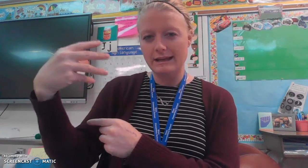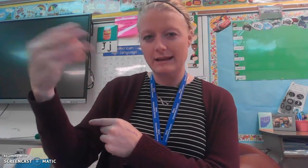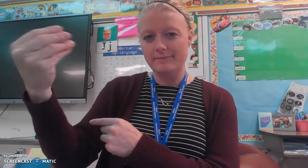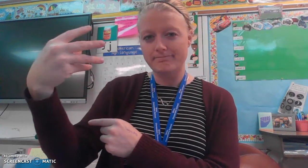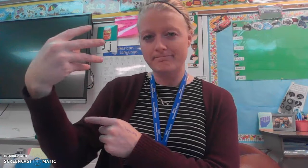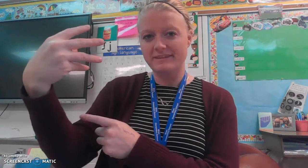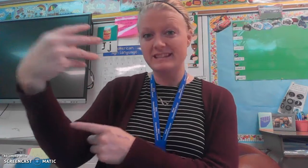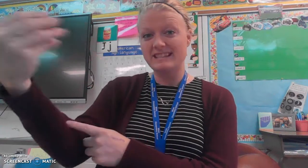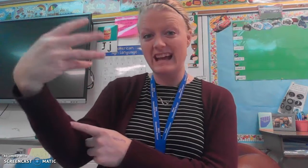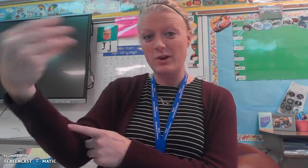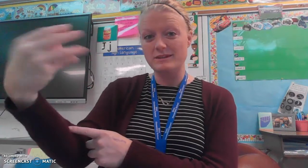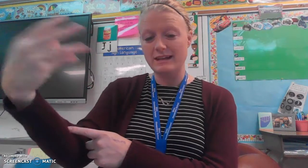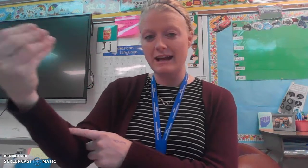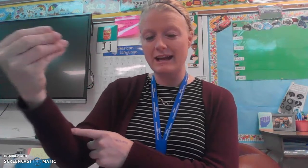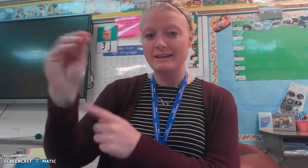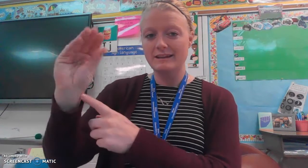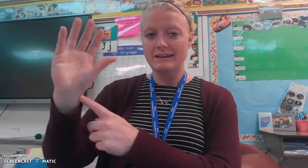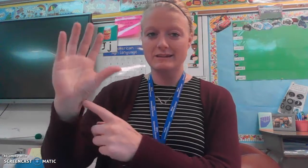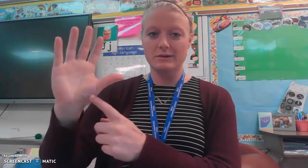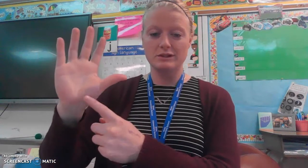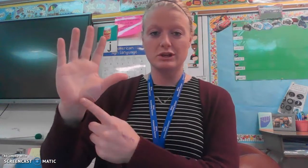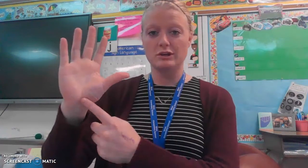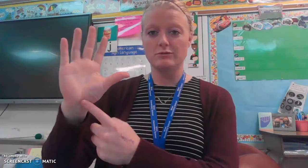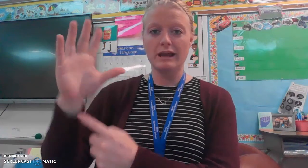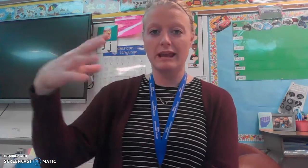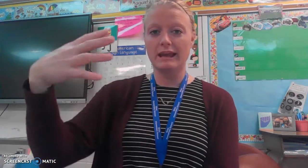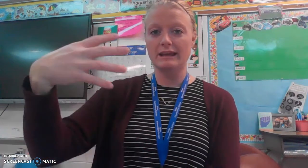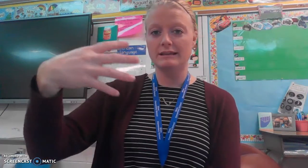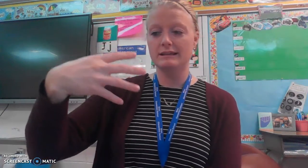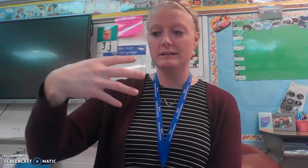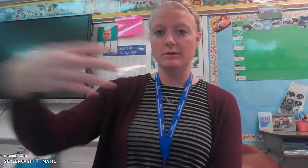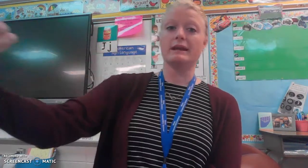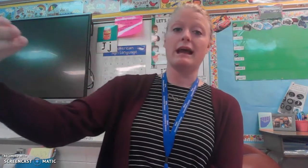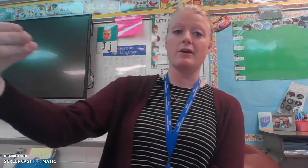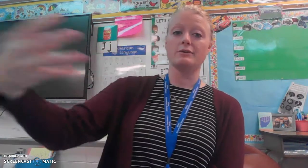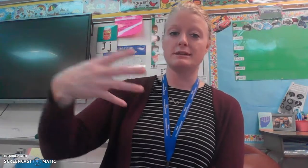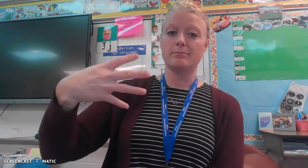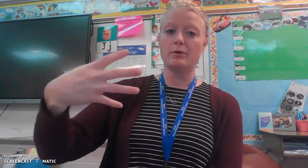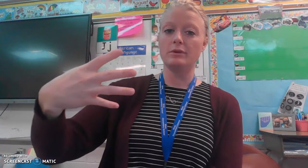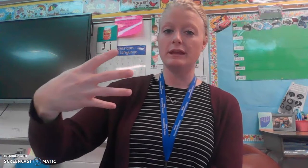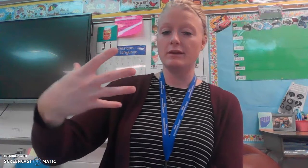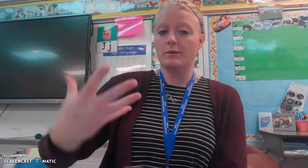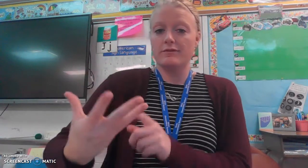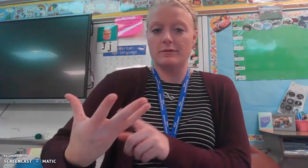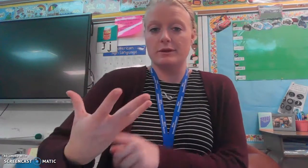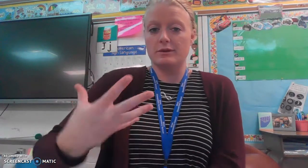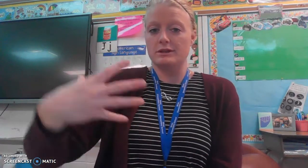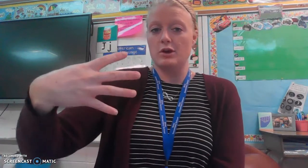did, this is outside. So it's your right hand, it's going out, pulling away from you. It's an